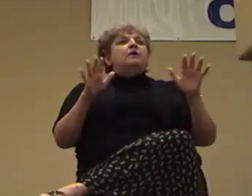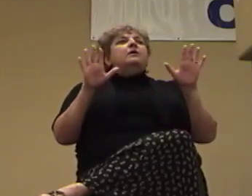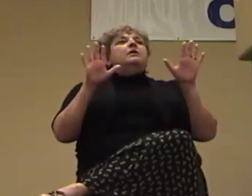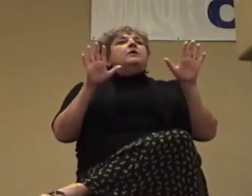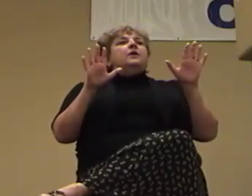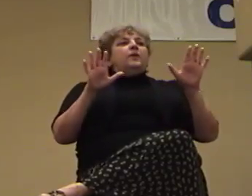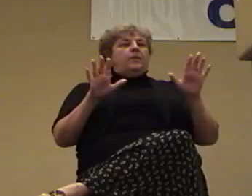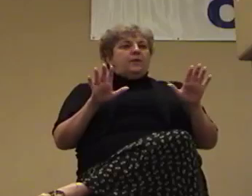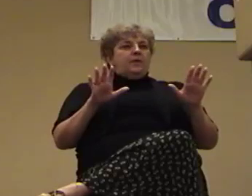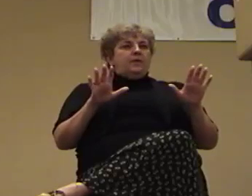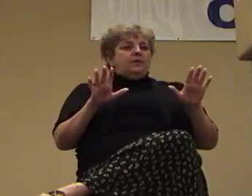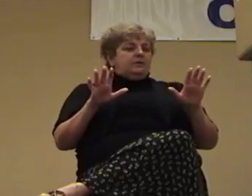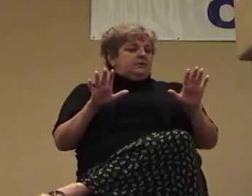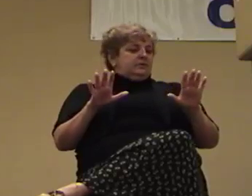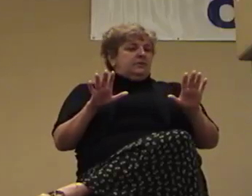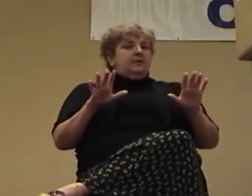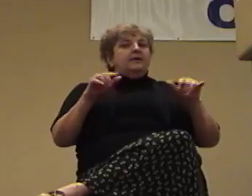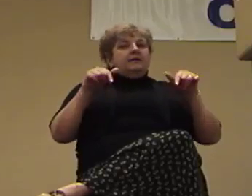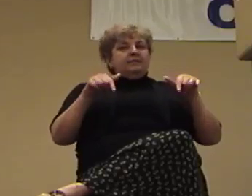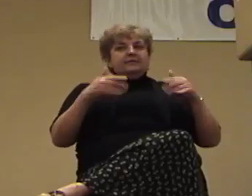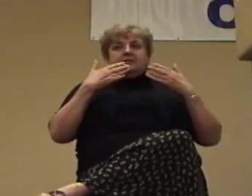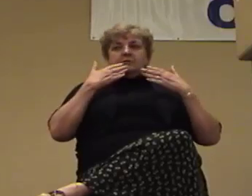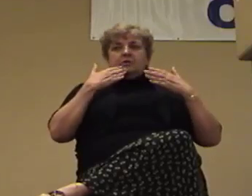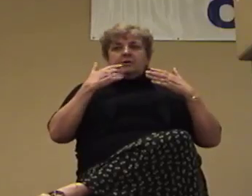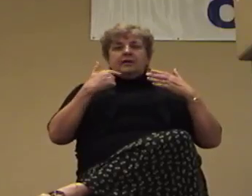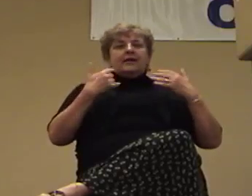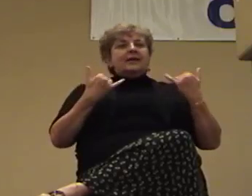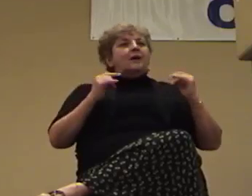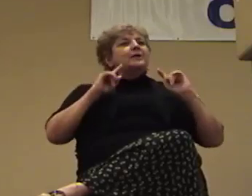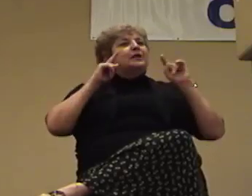this is good, and I'm good, and I'm going to go to the beach after this. And